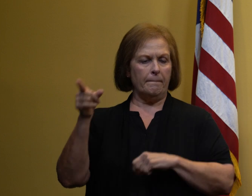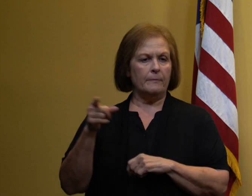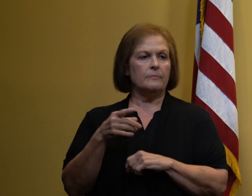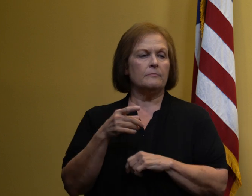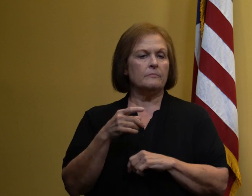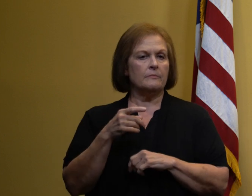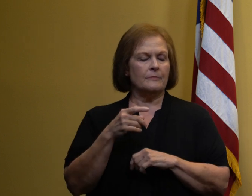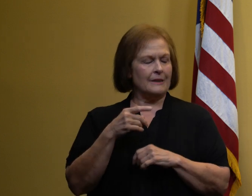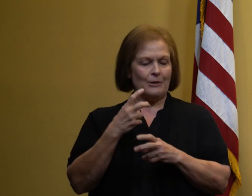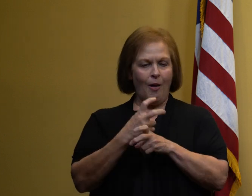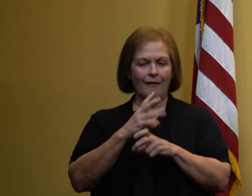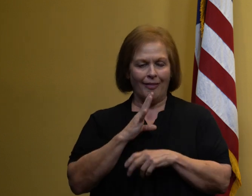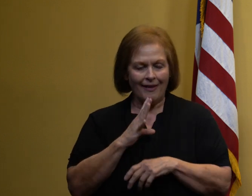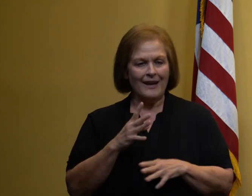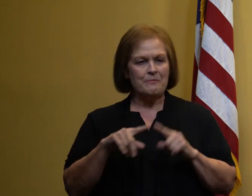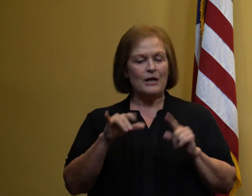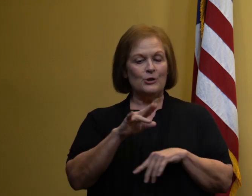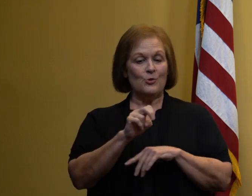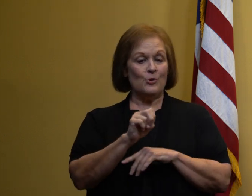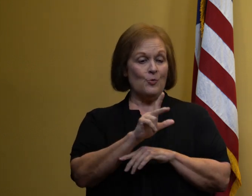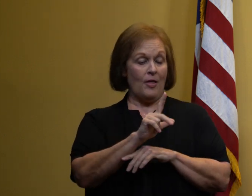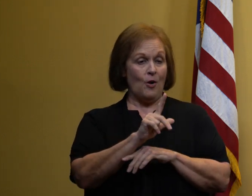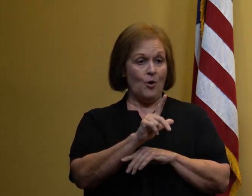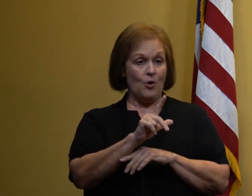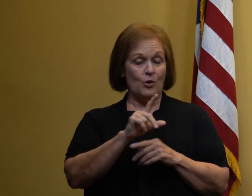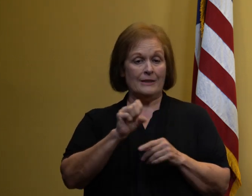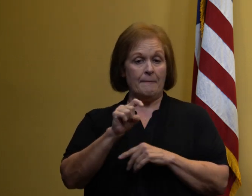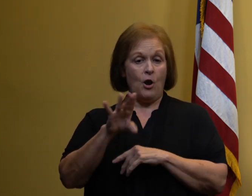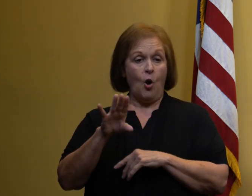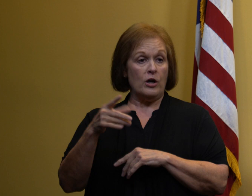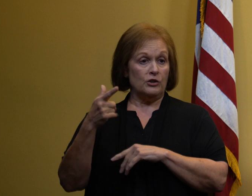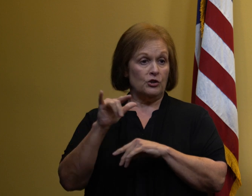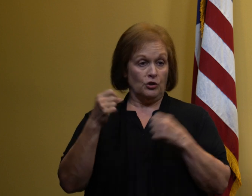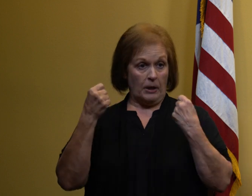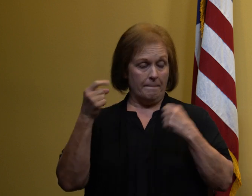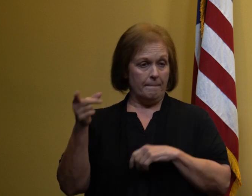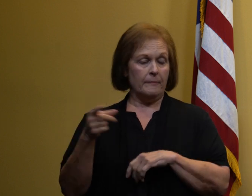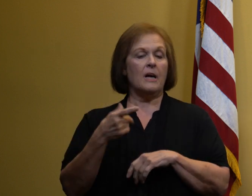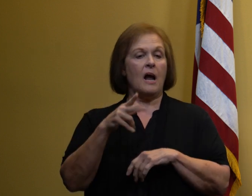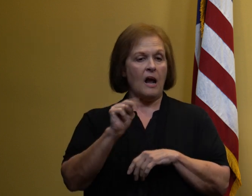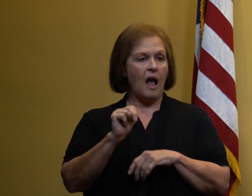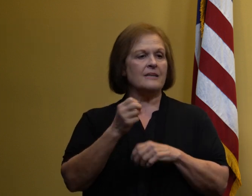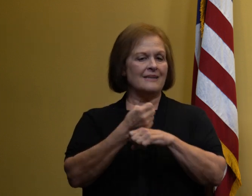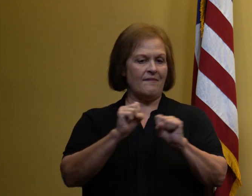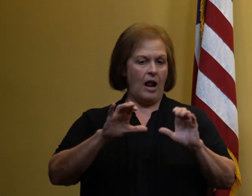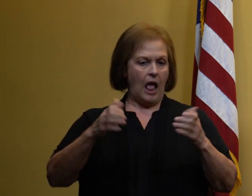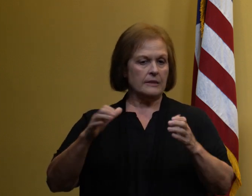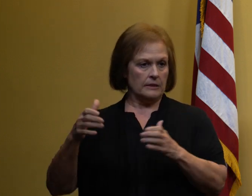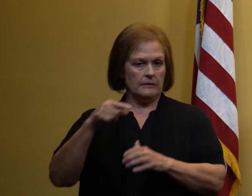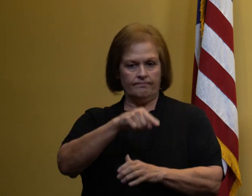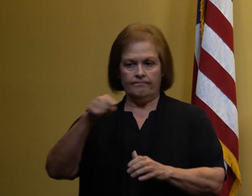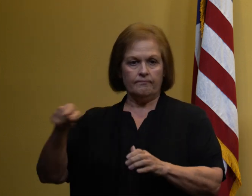a tongue twister for me. June 23rd, St. Bernard Gym, again, gun safety classes. We're just